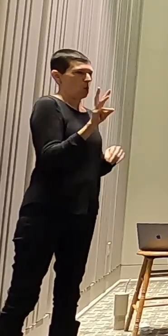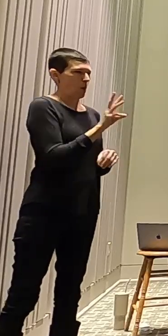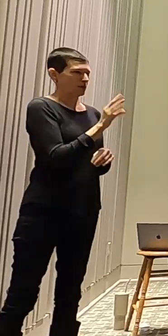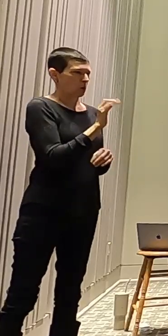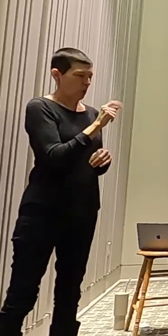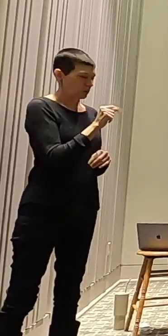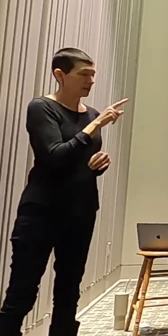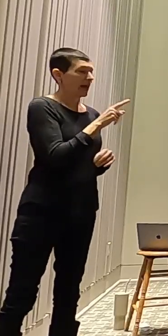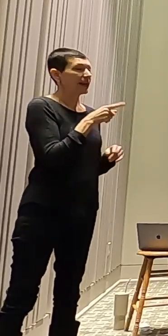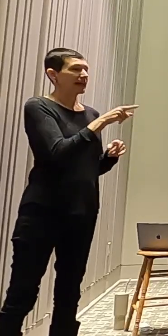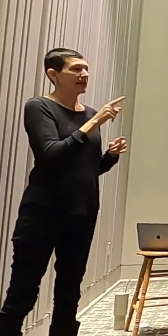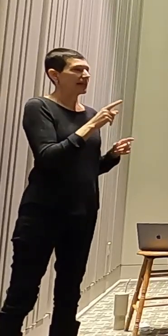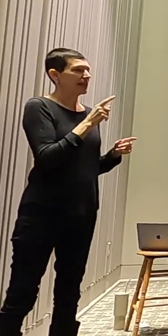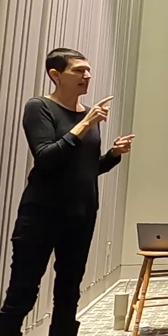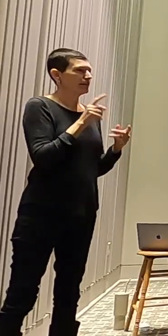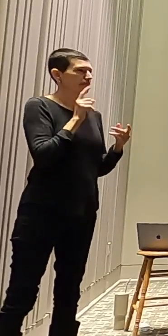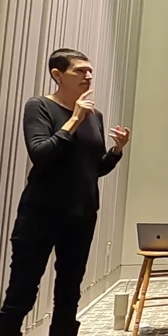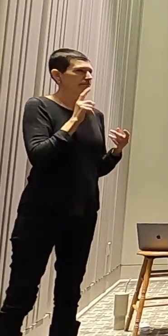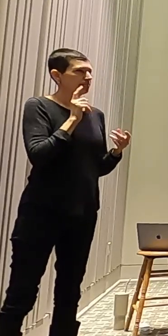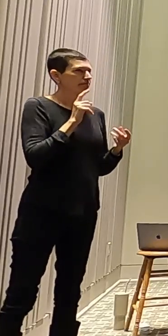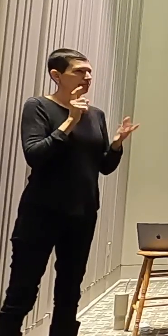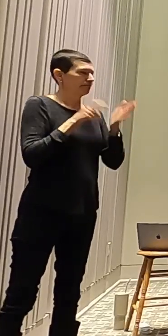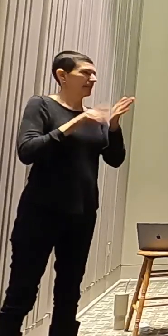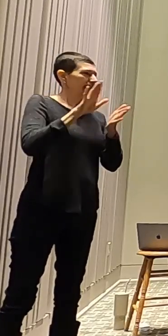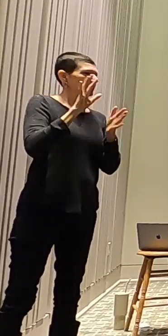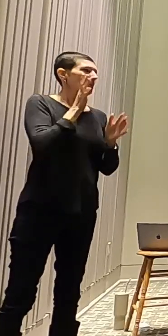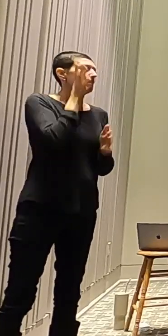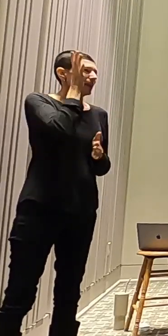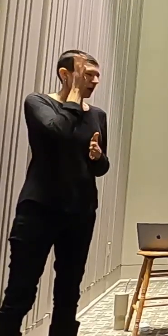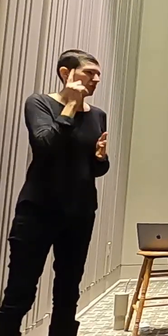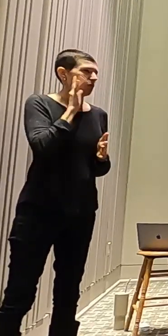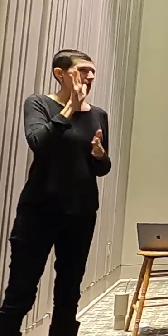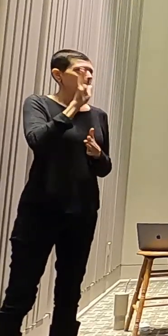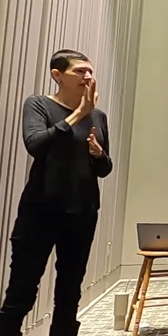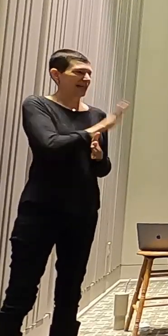in his life, he credits his parents for his interest in